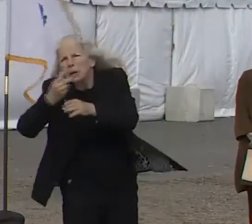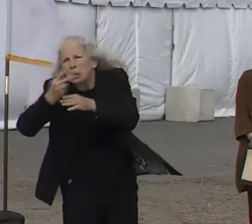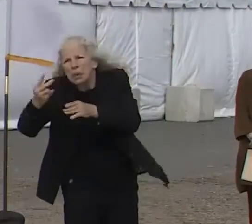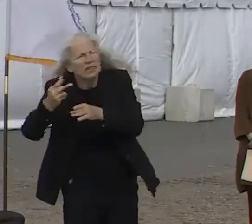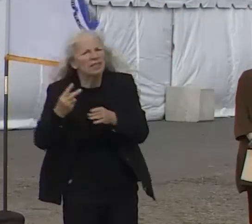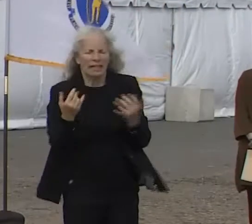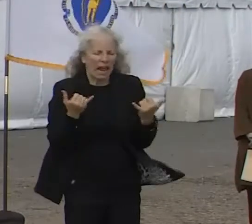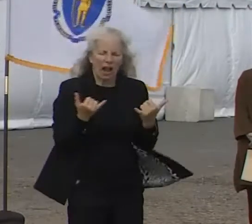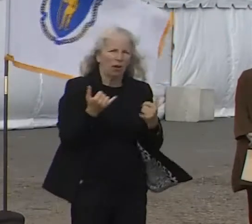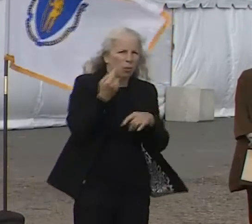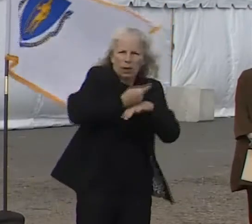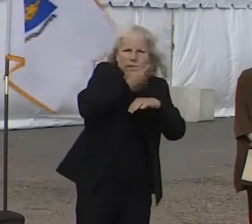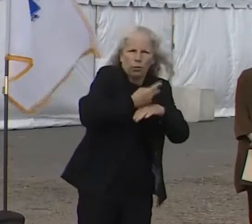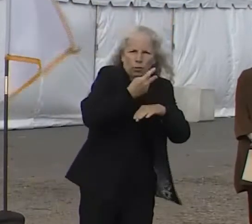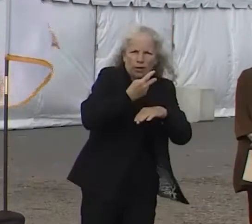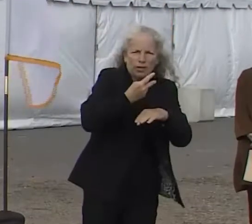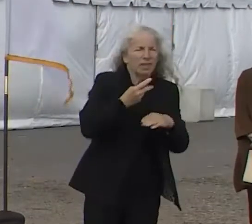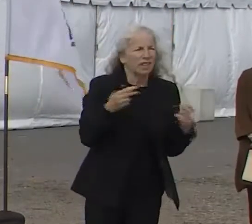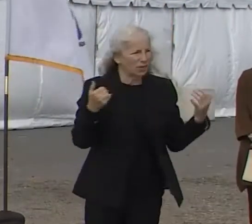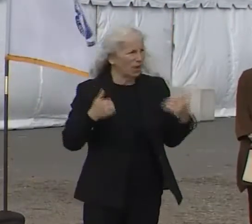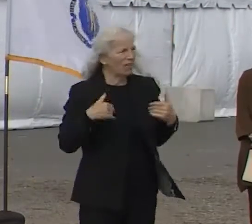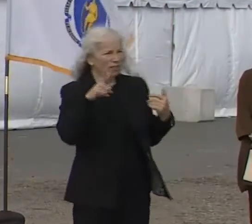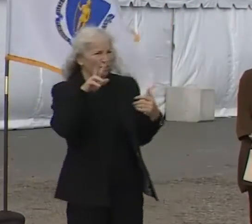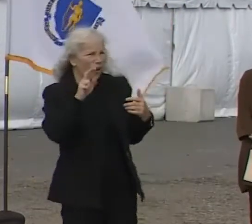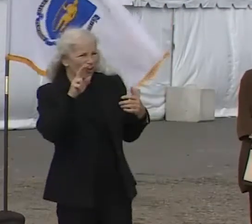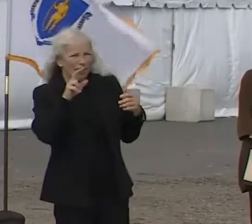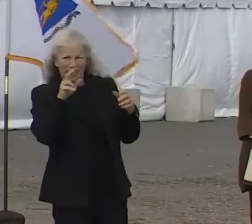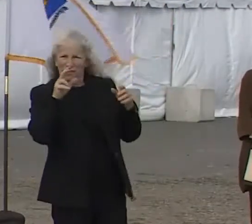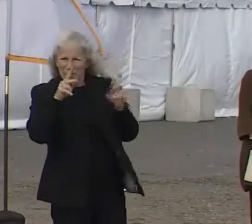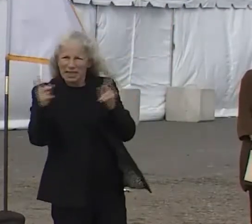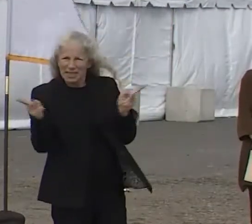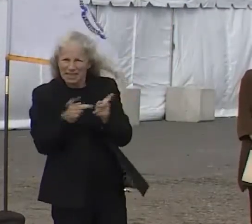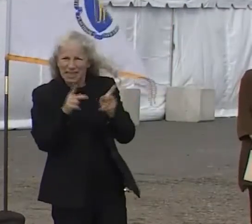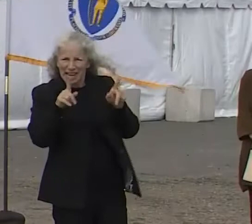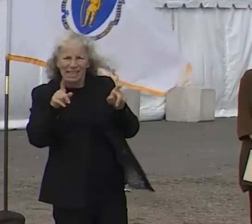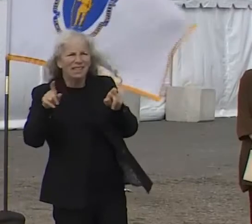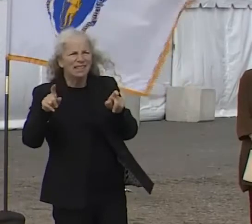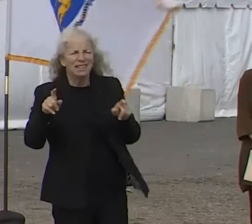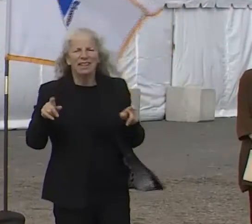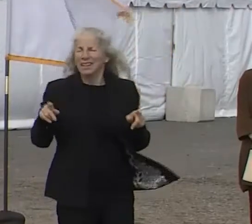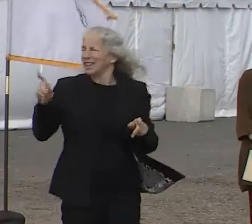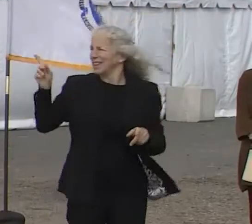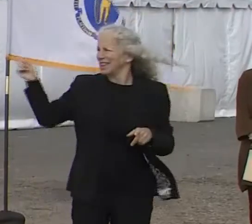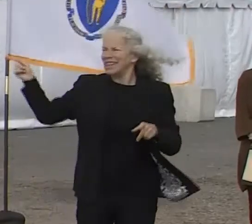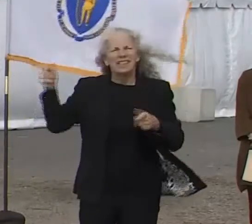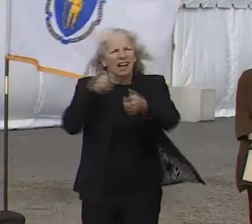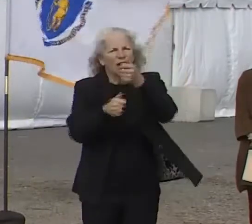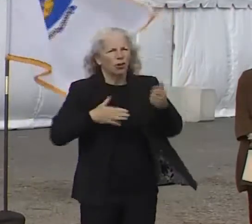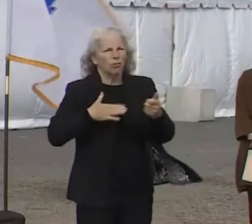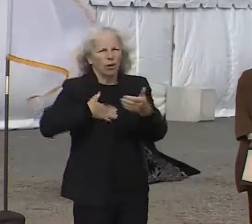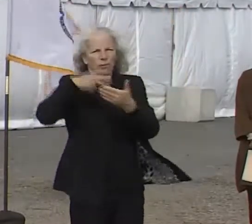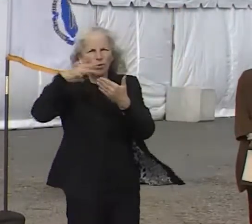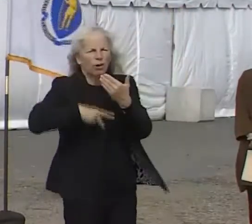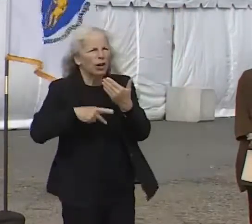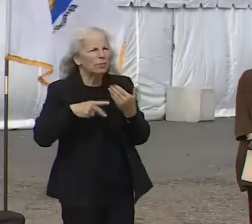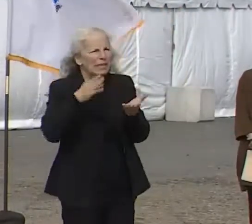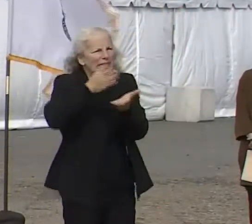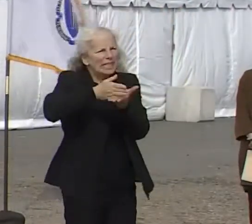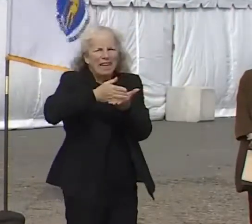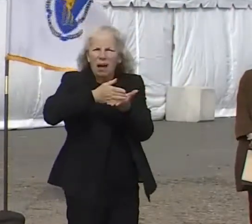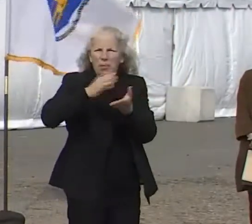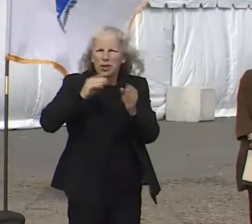There are over 250 testing sites across the Commonwealth, and stop-the-spread sites like this one are operating in 18